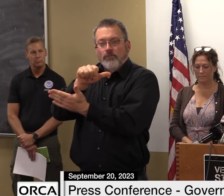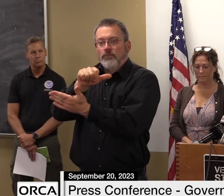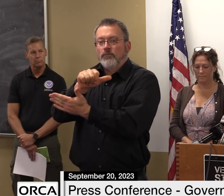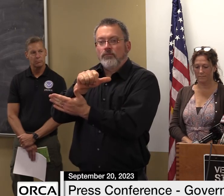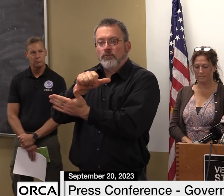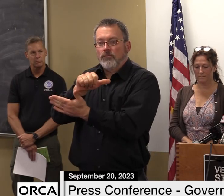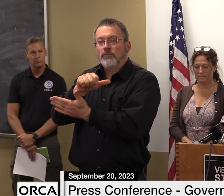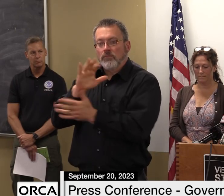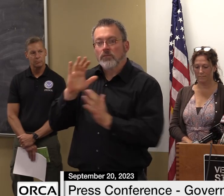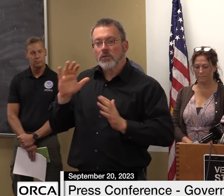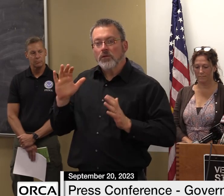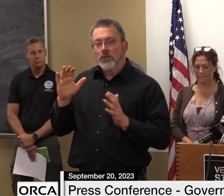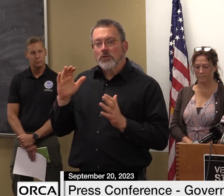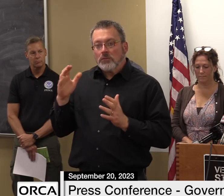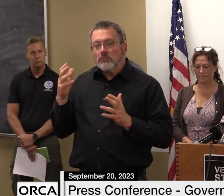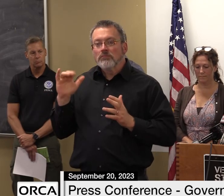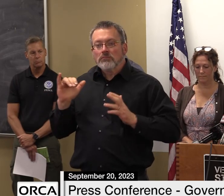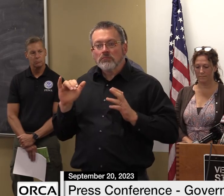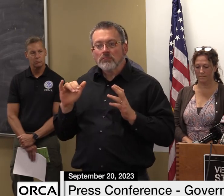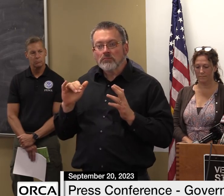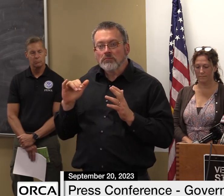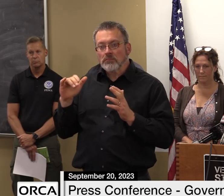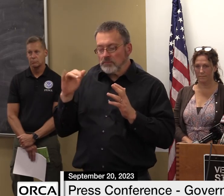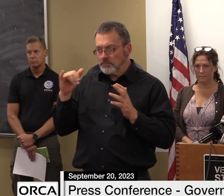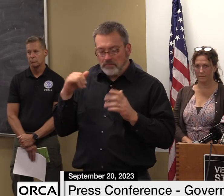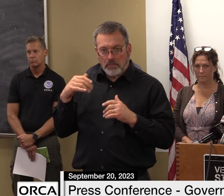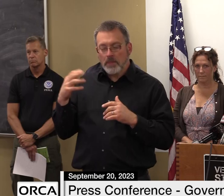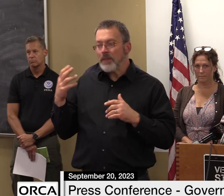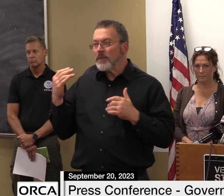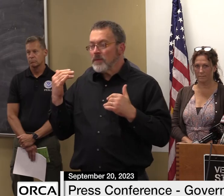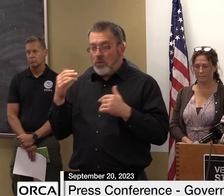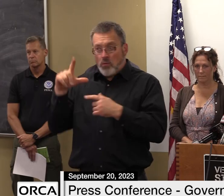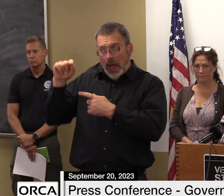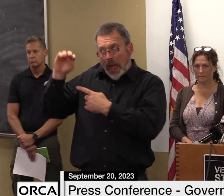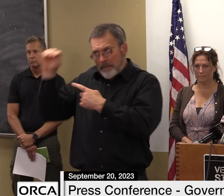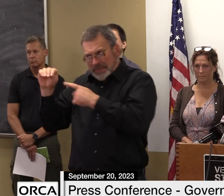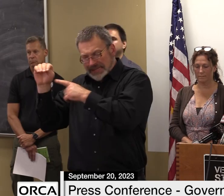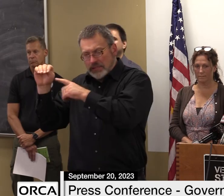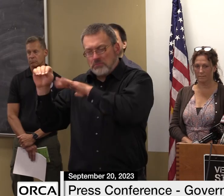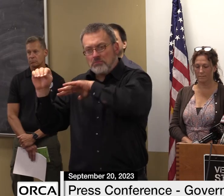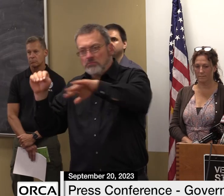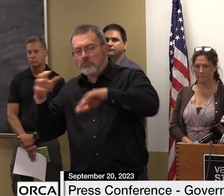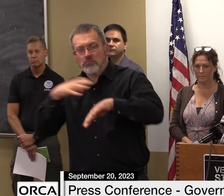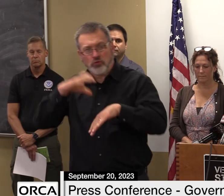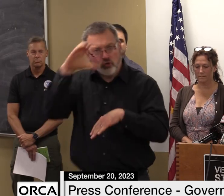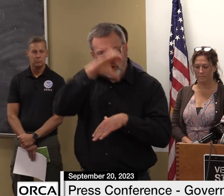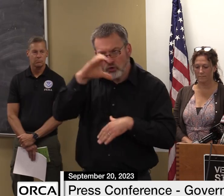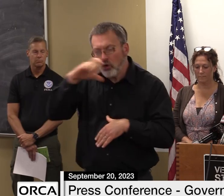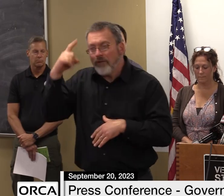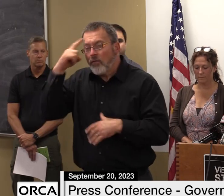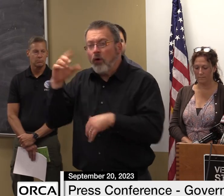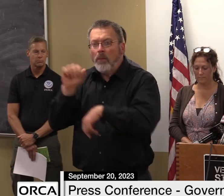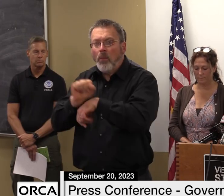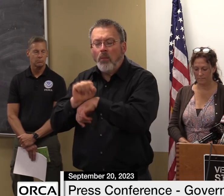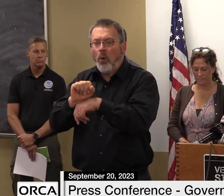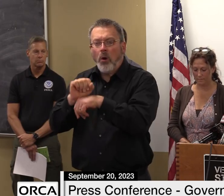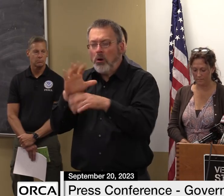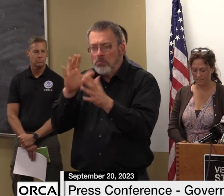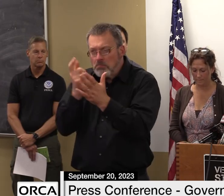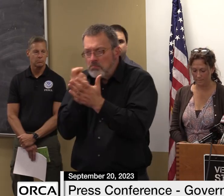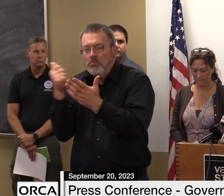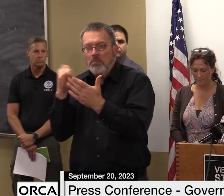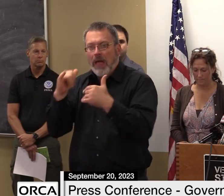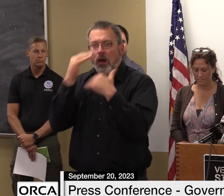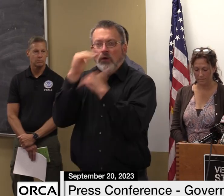lesser of $500,000 and 20% of uncovered damages. This means if a business